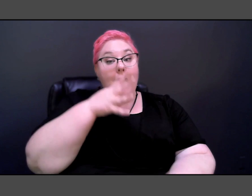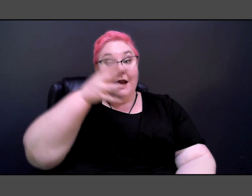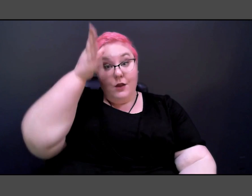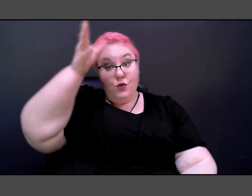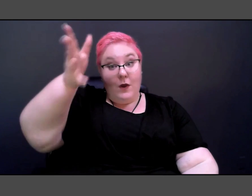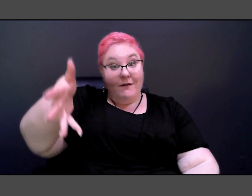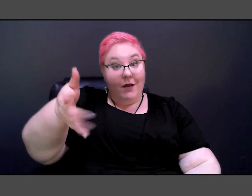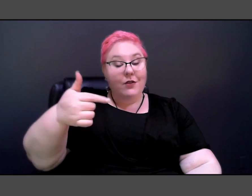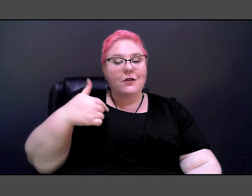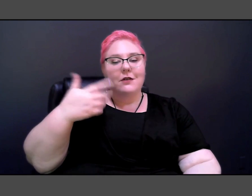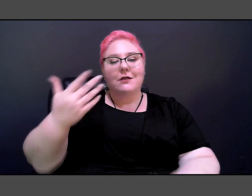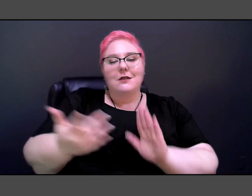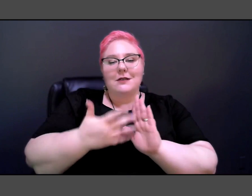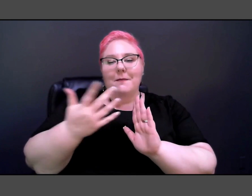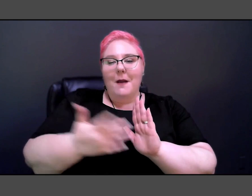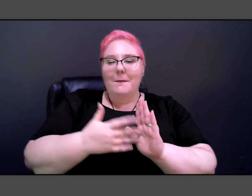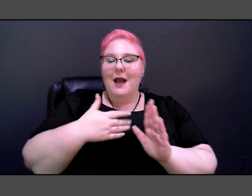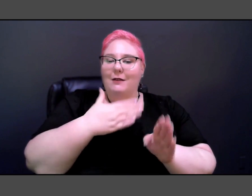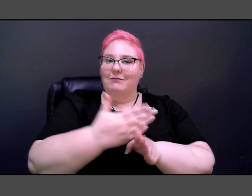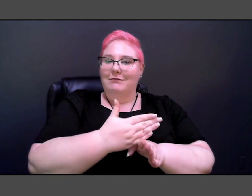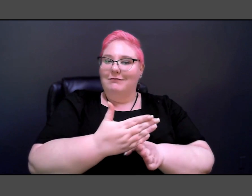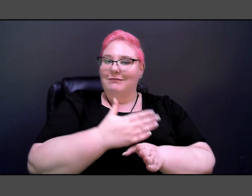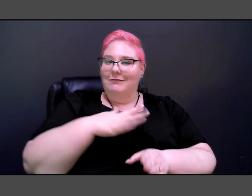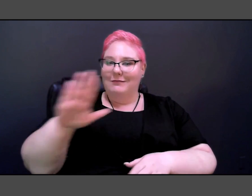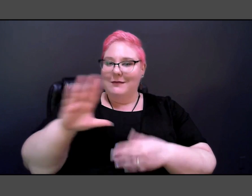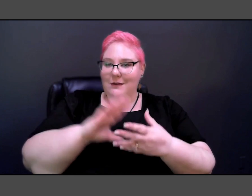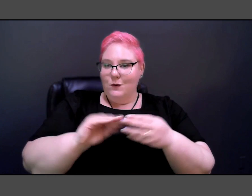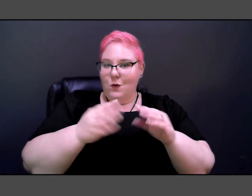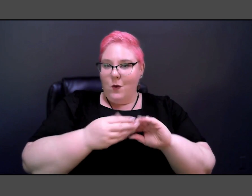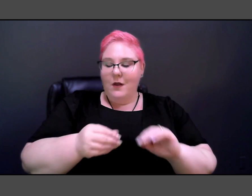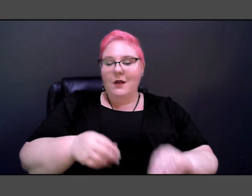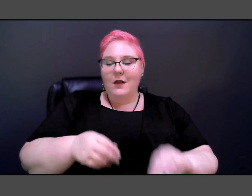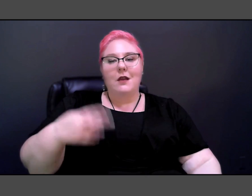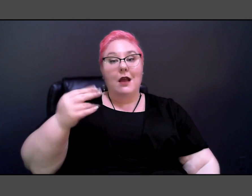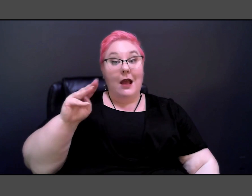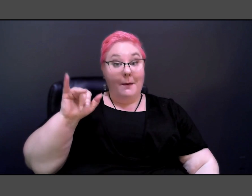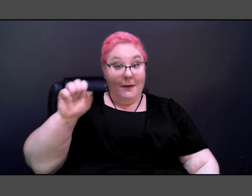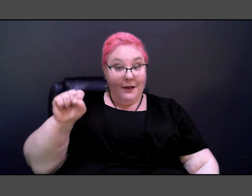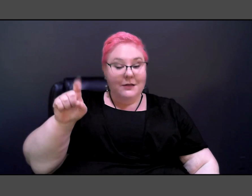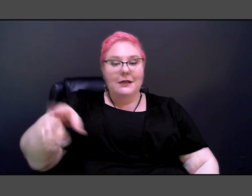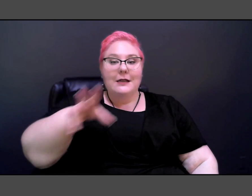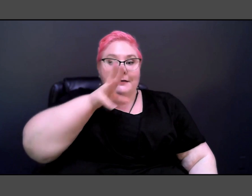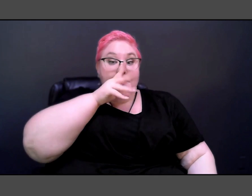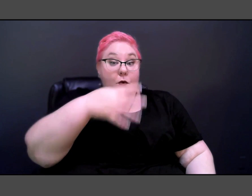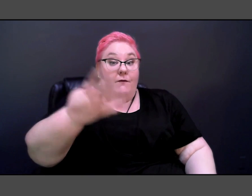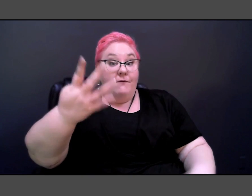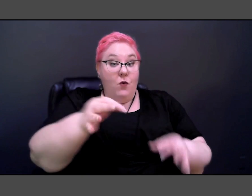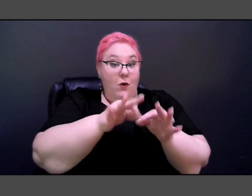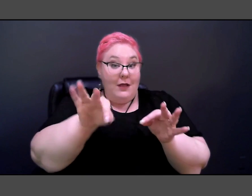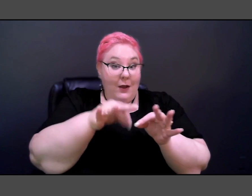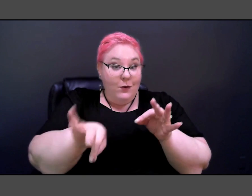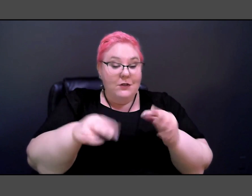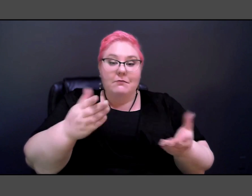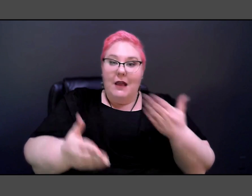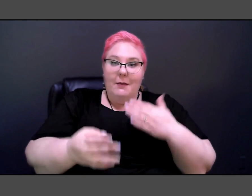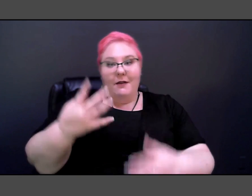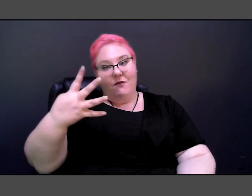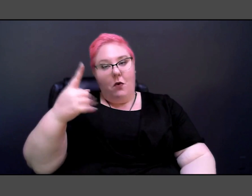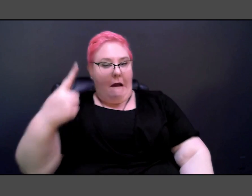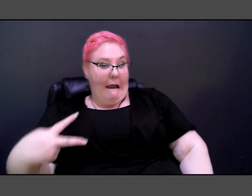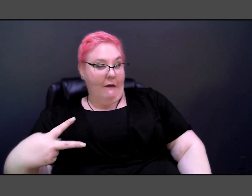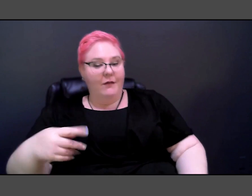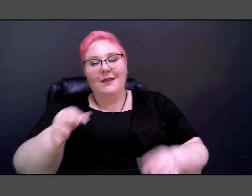like to share this. My grandfather from Jemez, he spoke 4 languages, probably 4.5. He was